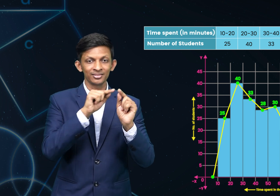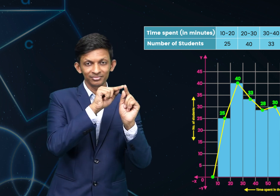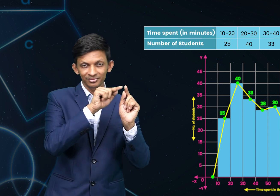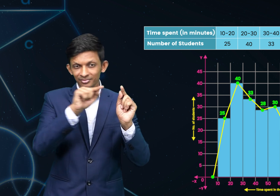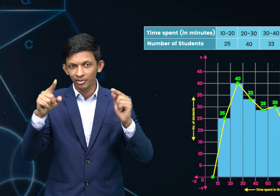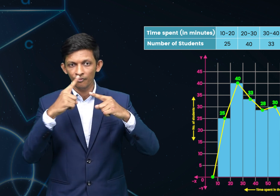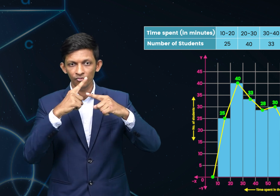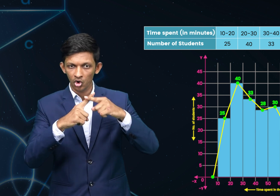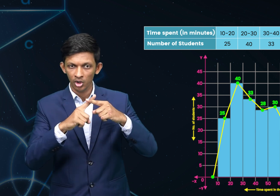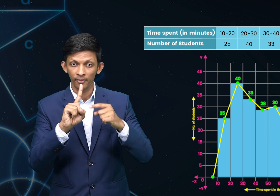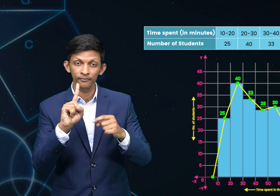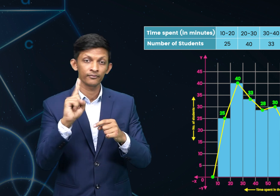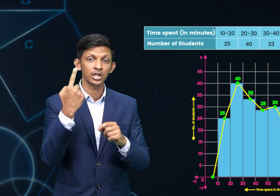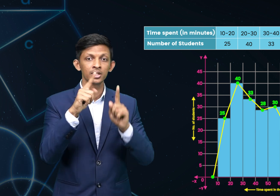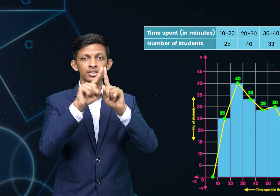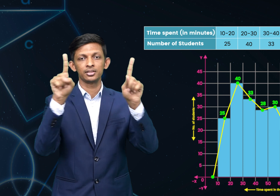edges of the first and last rectangles.